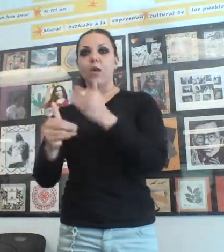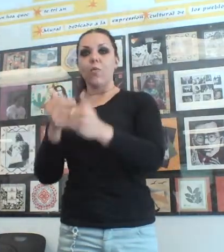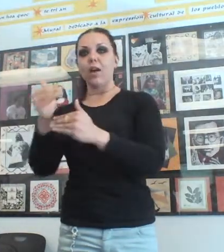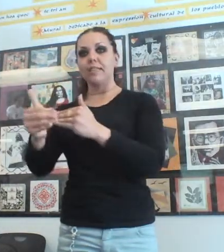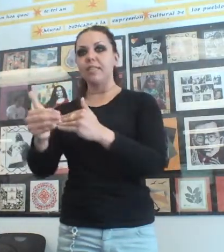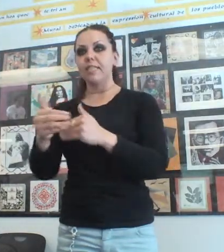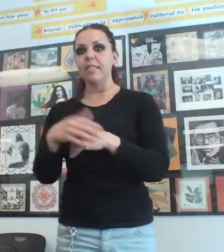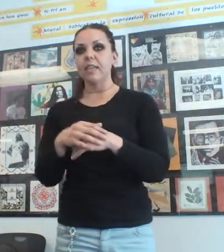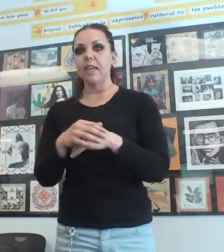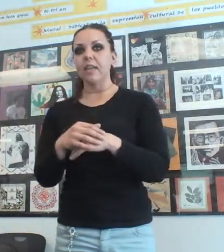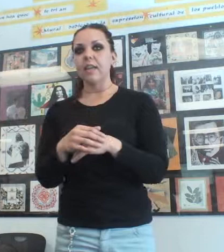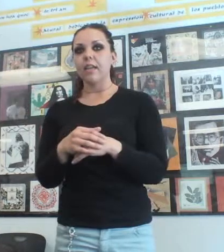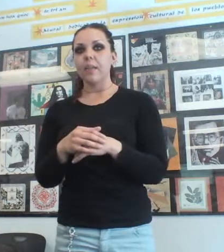happening during that.